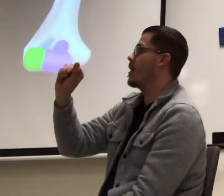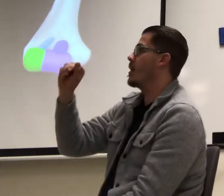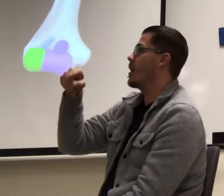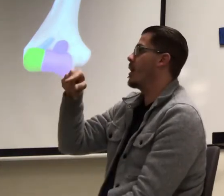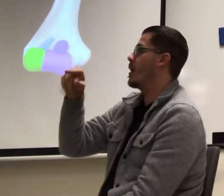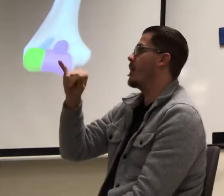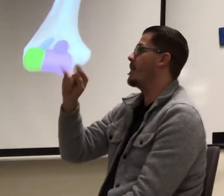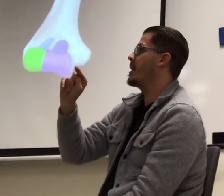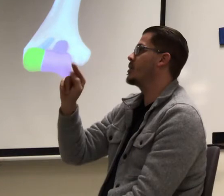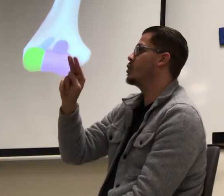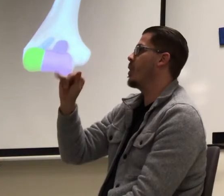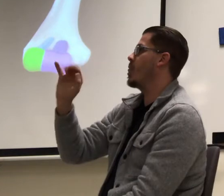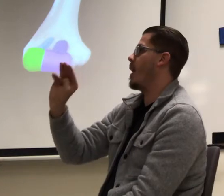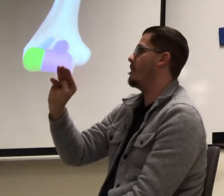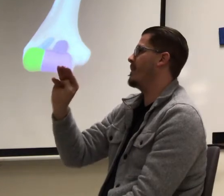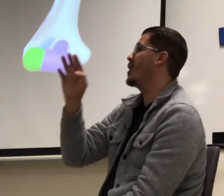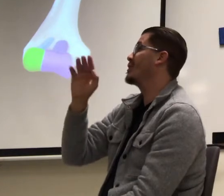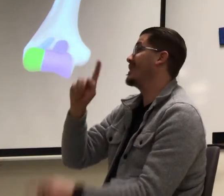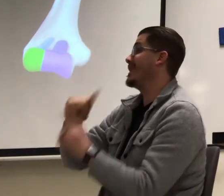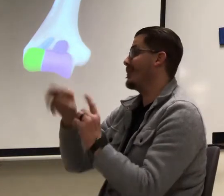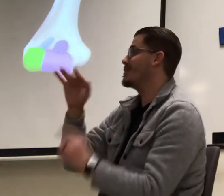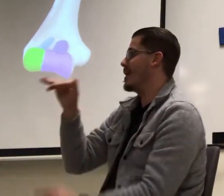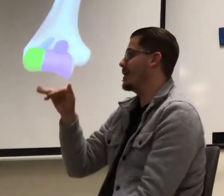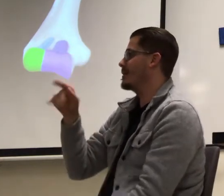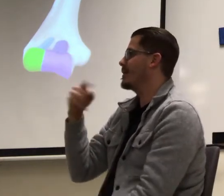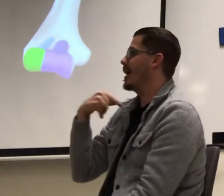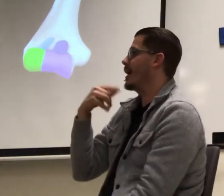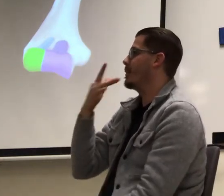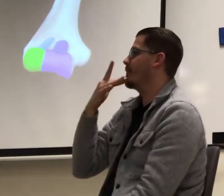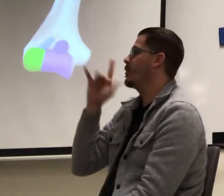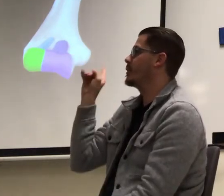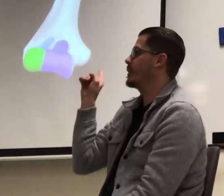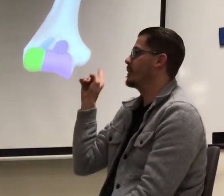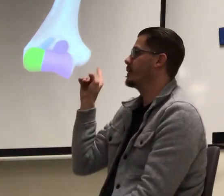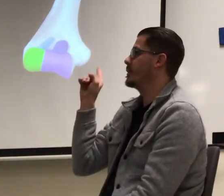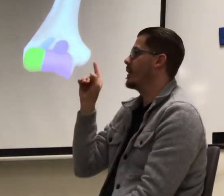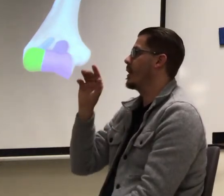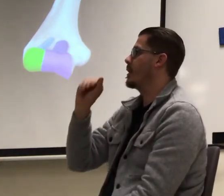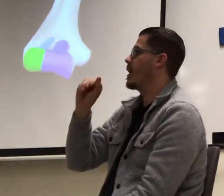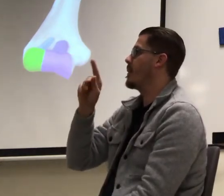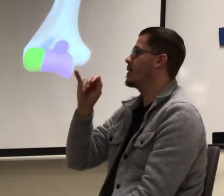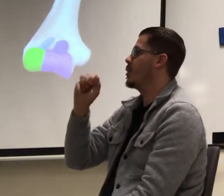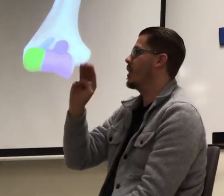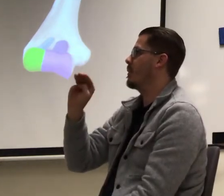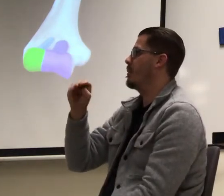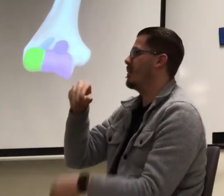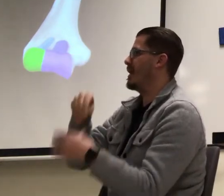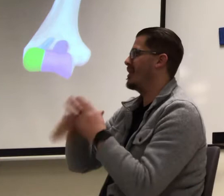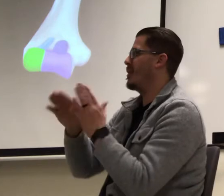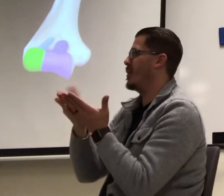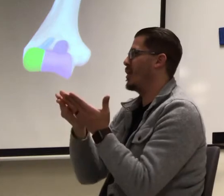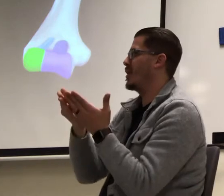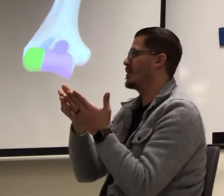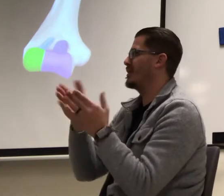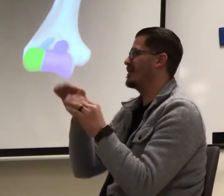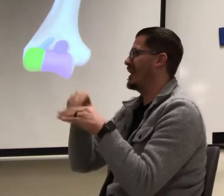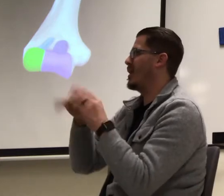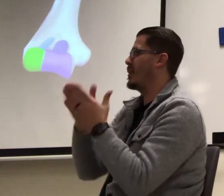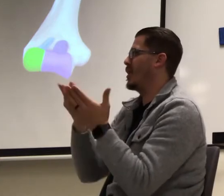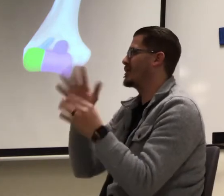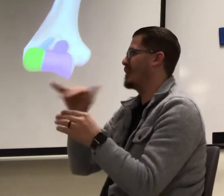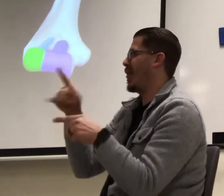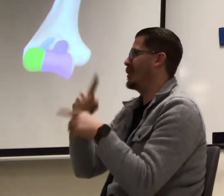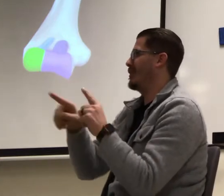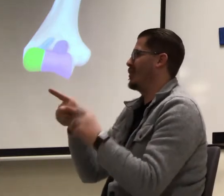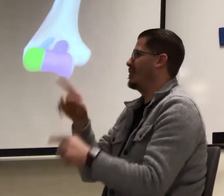Now there's different spellings. That's the one I usually go with. The one in the atlas, they spell it differently. You could look it up. But that's the one